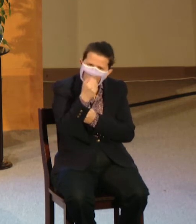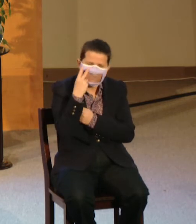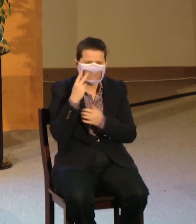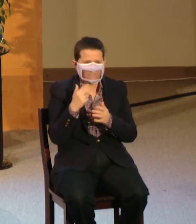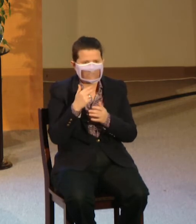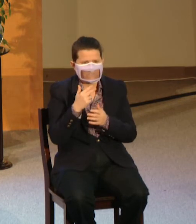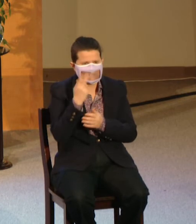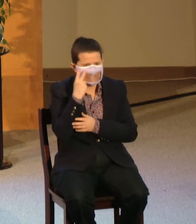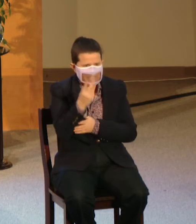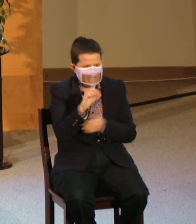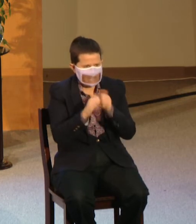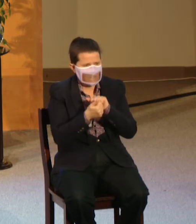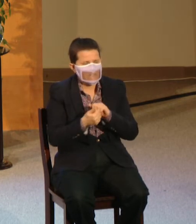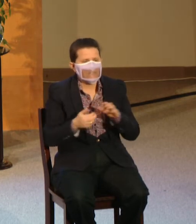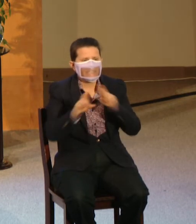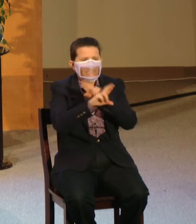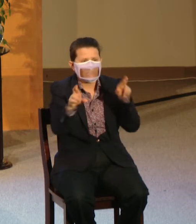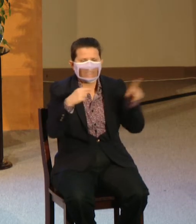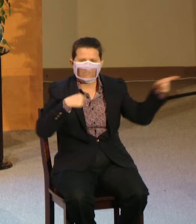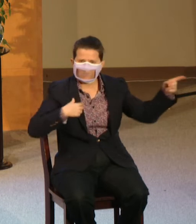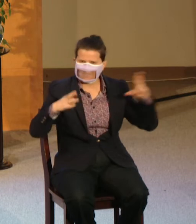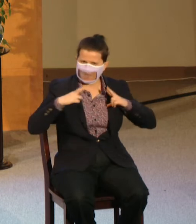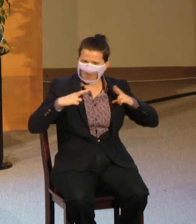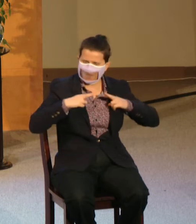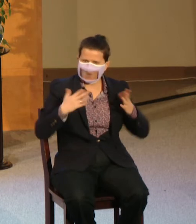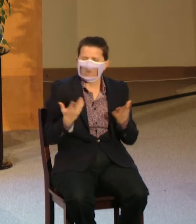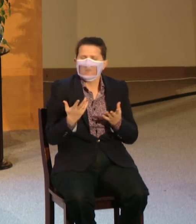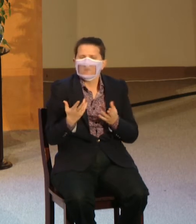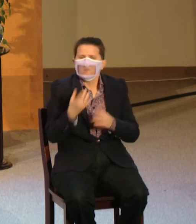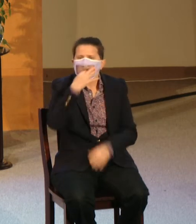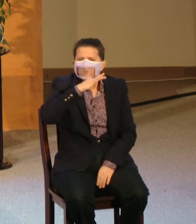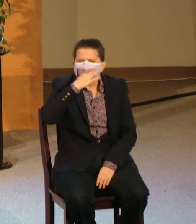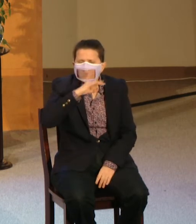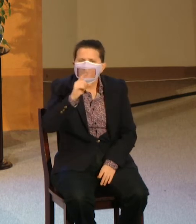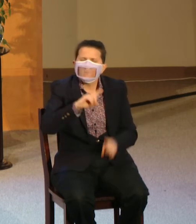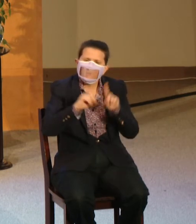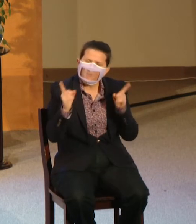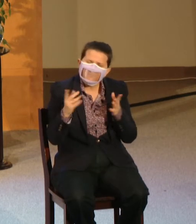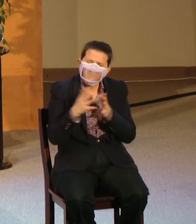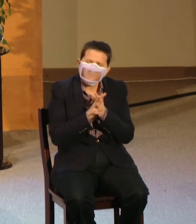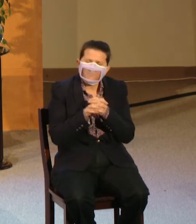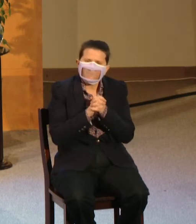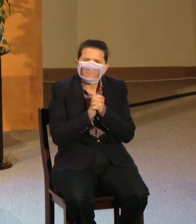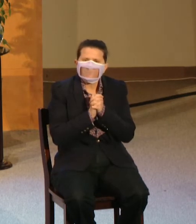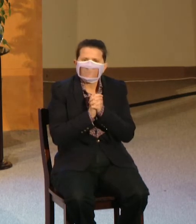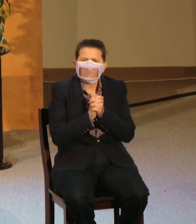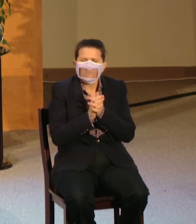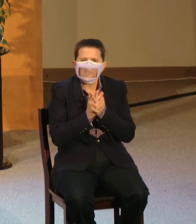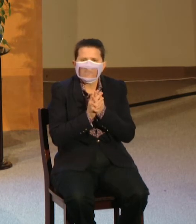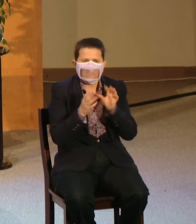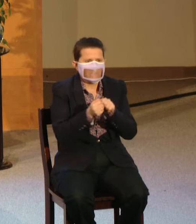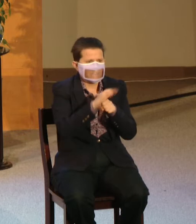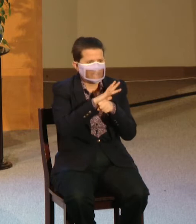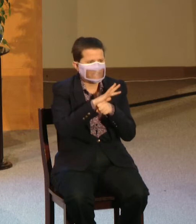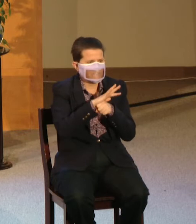And he's getting ready to retire later this year. And so we're having to really look at, how we spend our money. And since the pandemic, we've had to